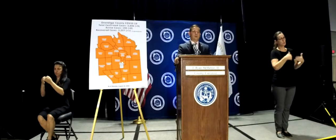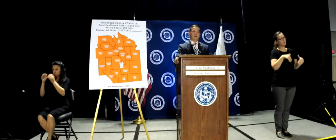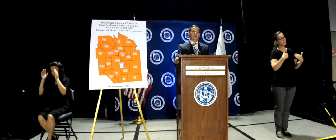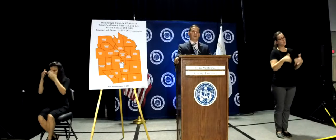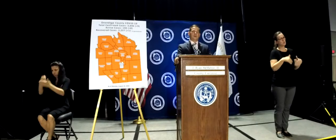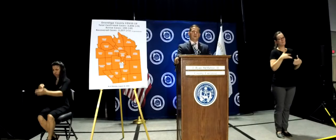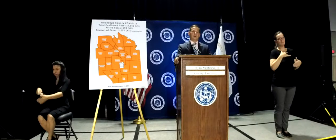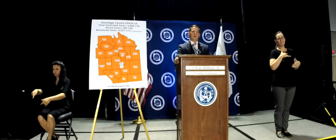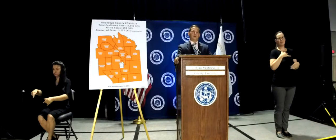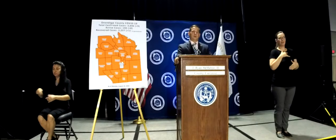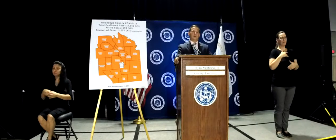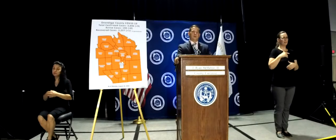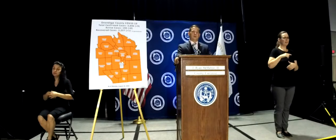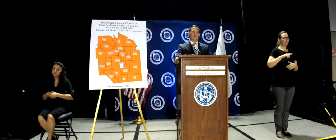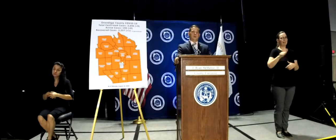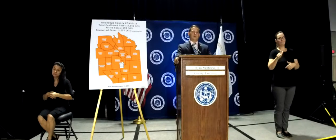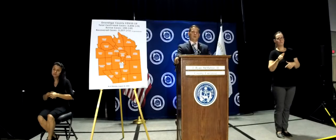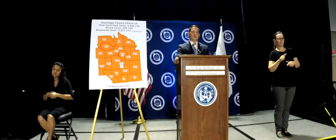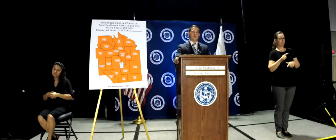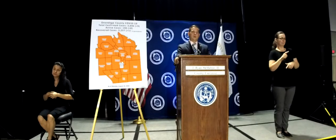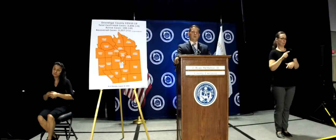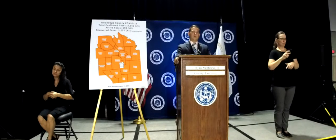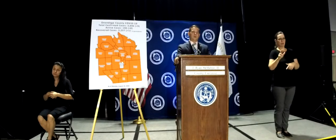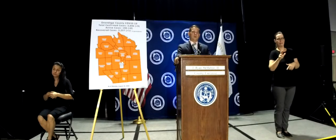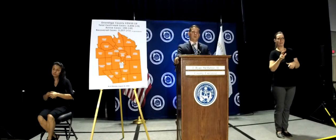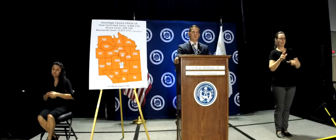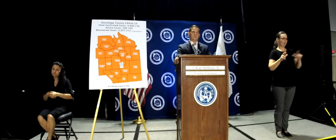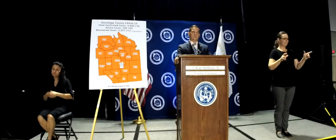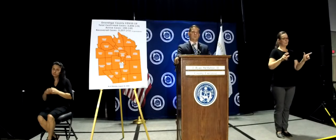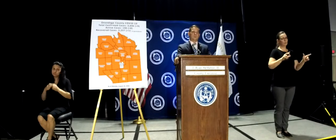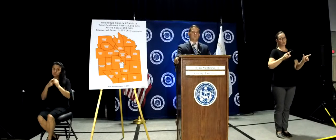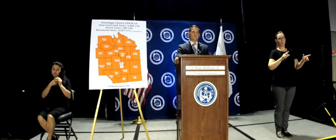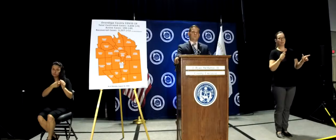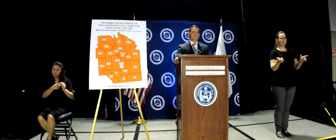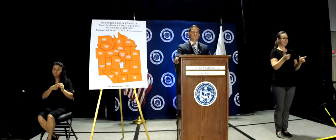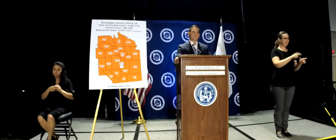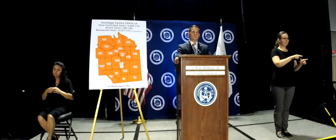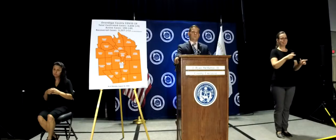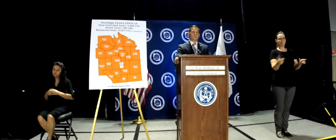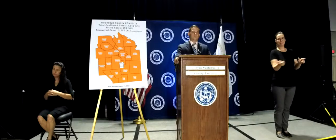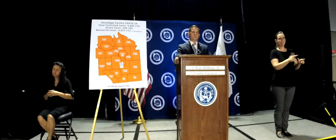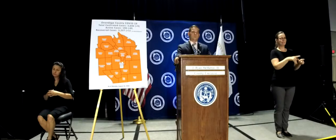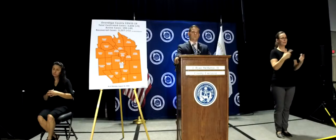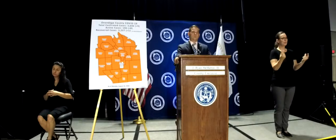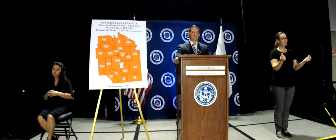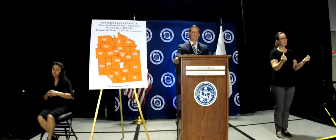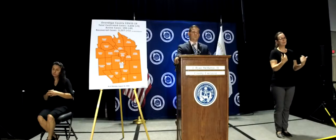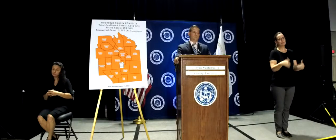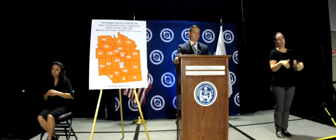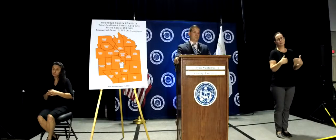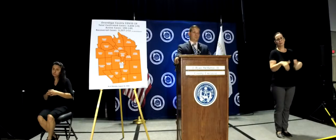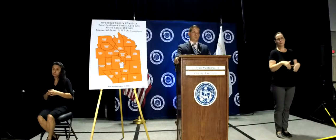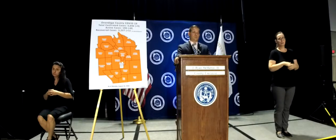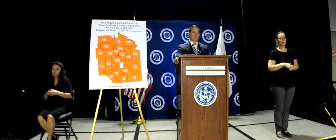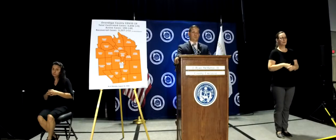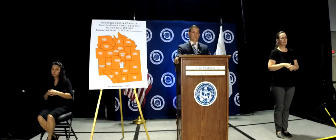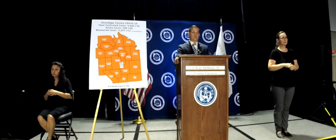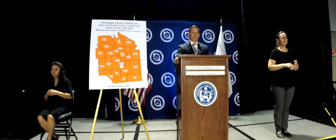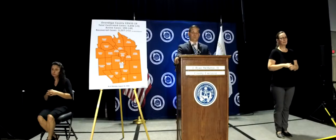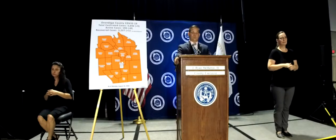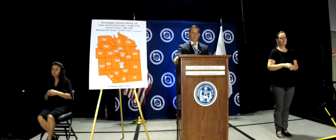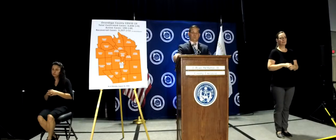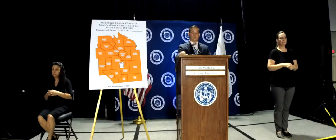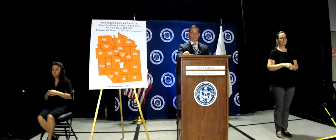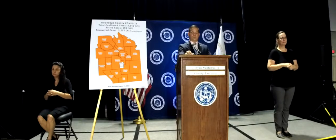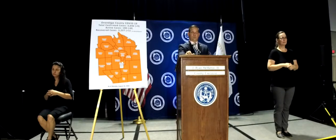I'm wondering what your direct line is to the people who are stopping the federal funding. You can go to Chuck Schumer and Katko all day long, but